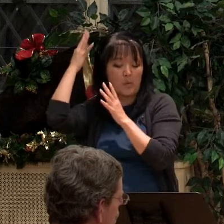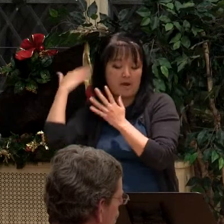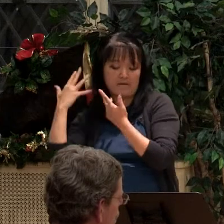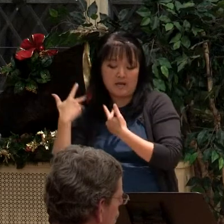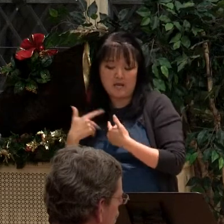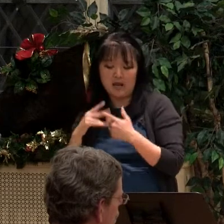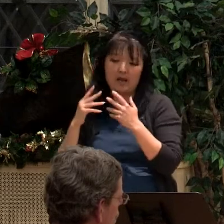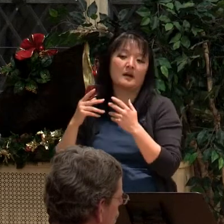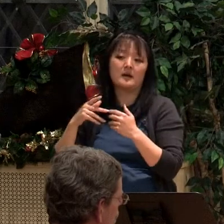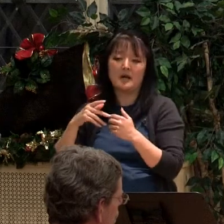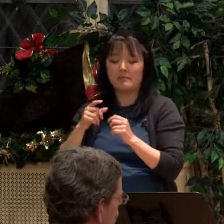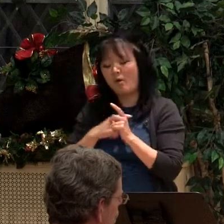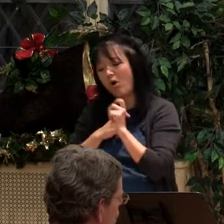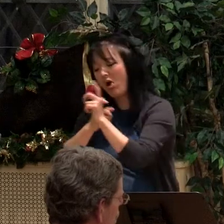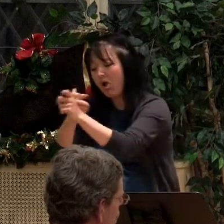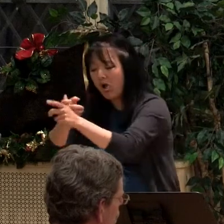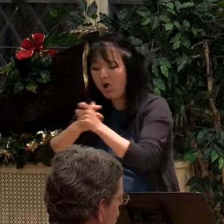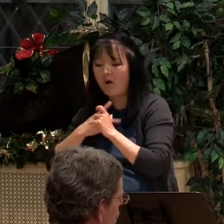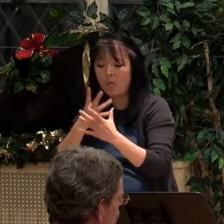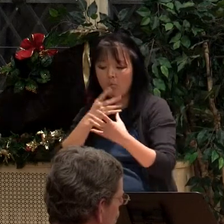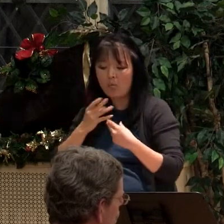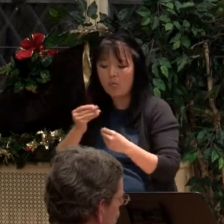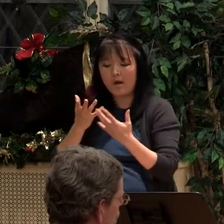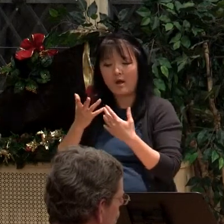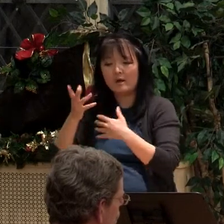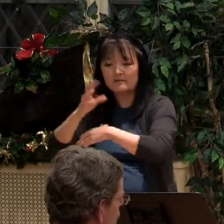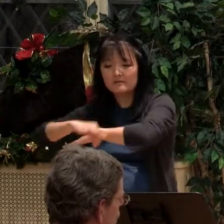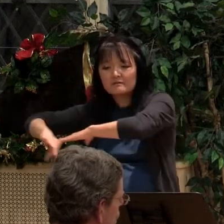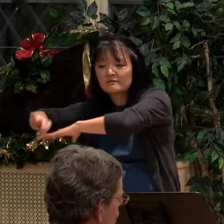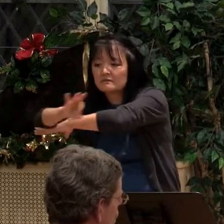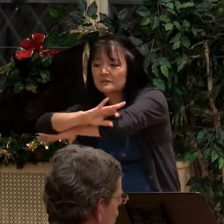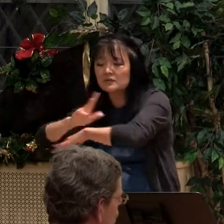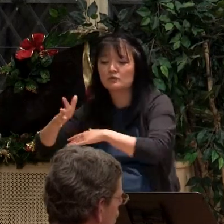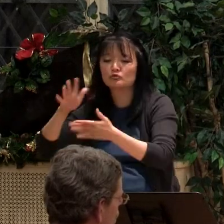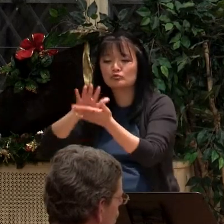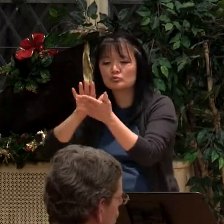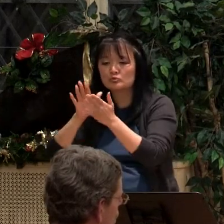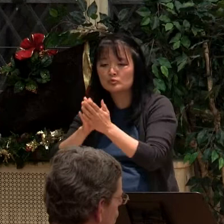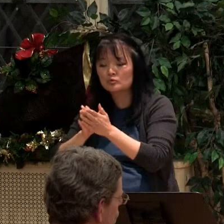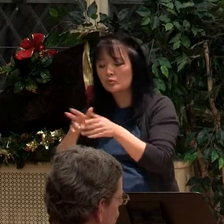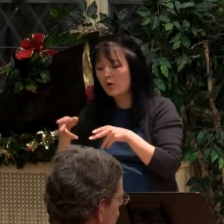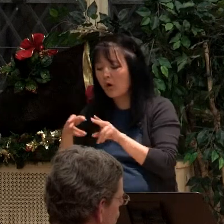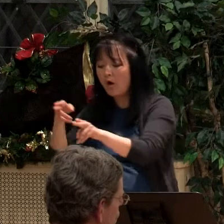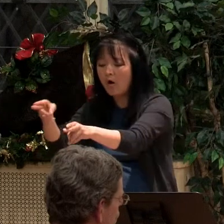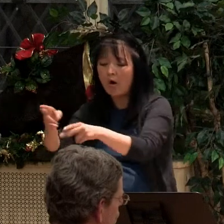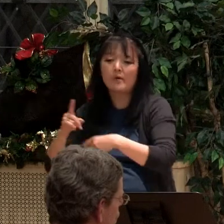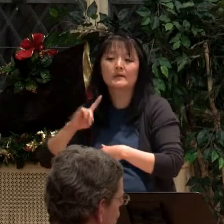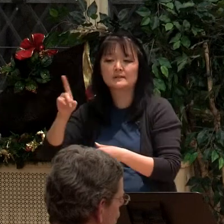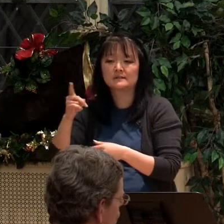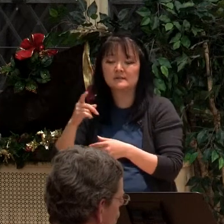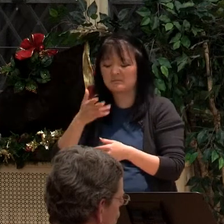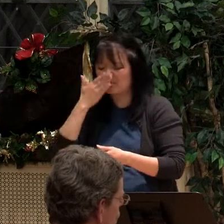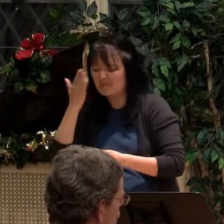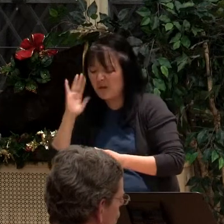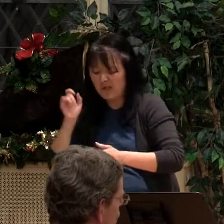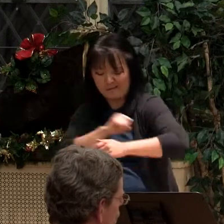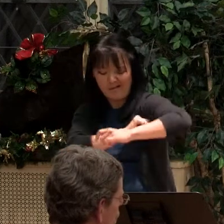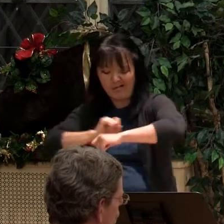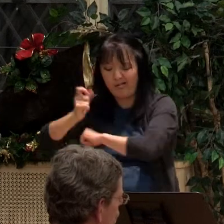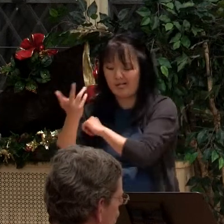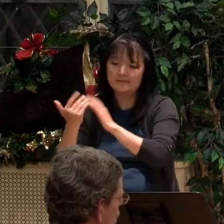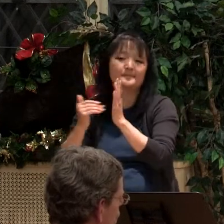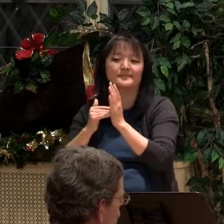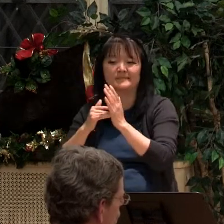and down swampy fields and through school hallways. They hold the scent of reapplied deodorant in their flat,